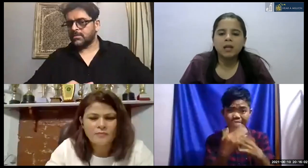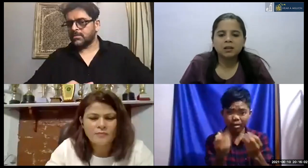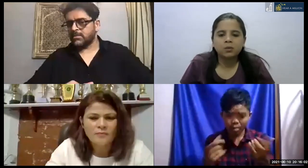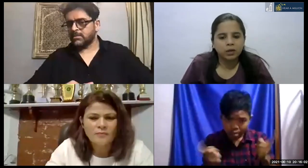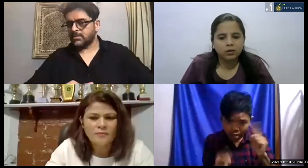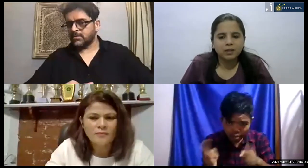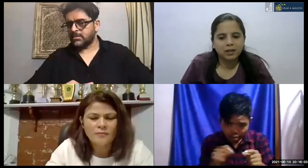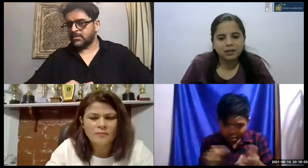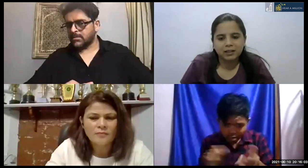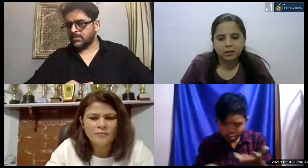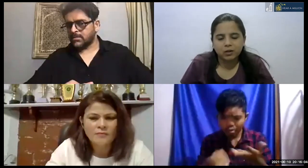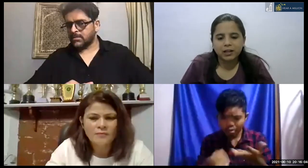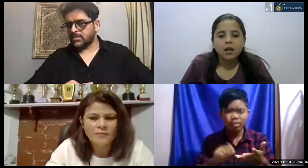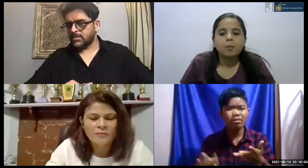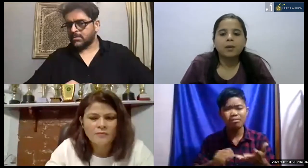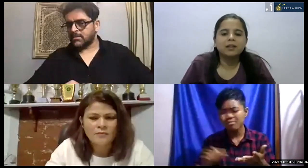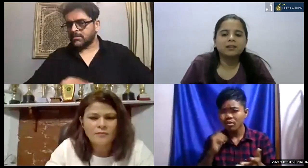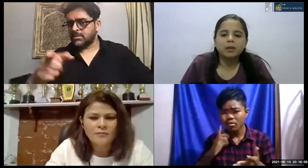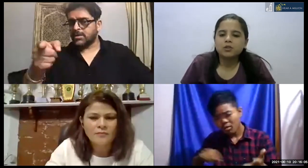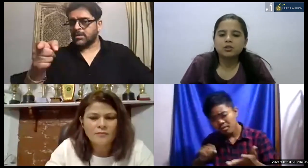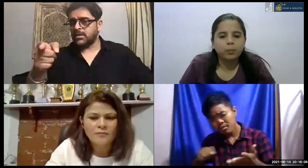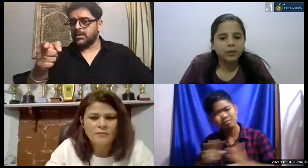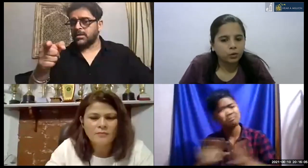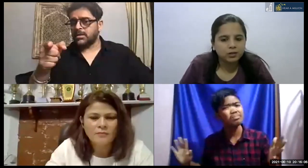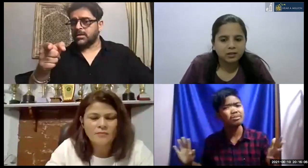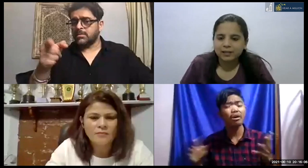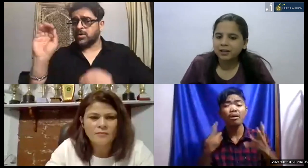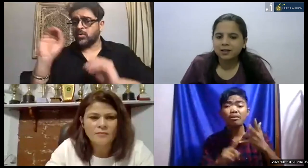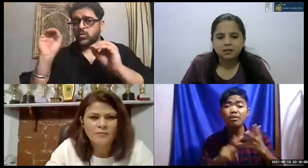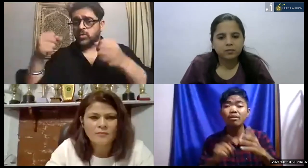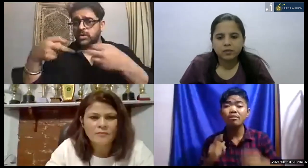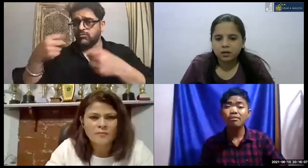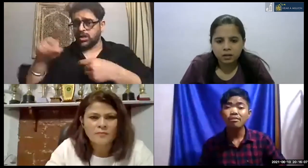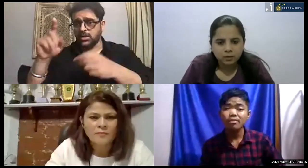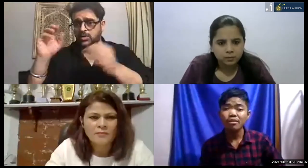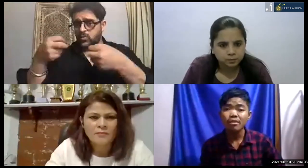we can make the video and we can send them, right? But they sometimes just copy the notes, and